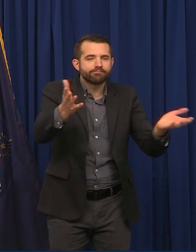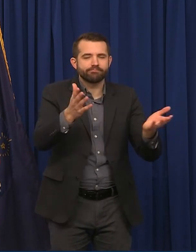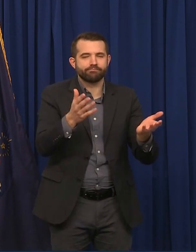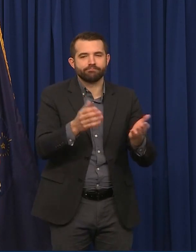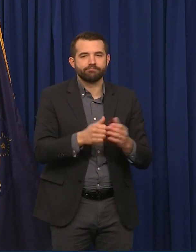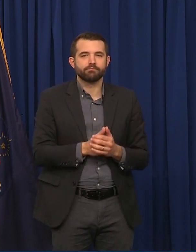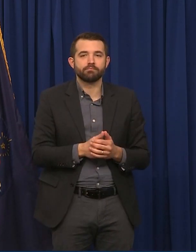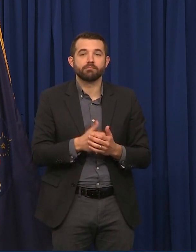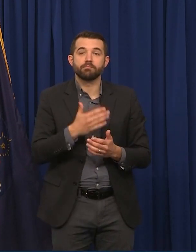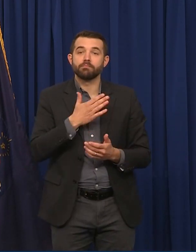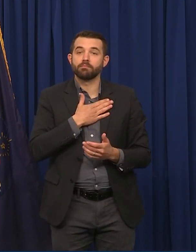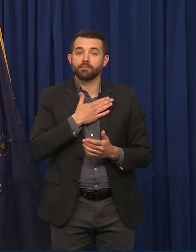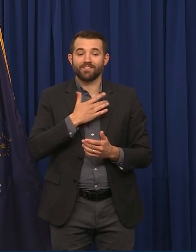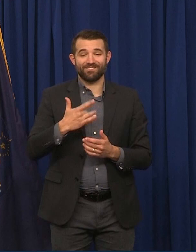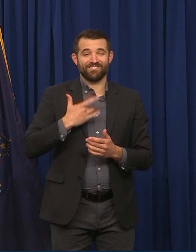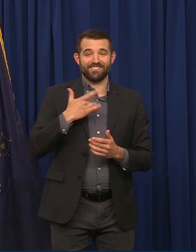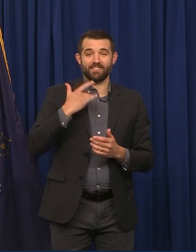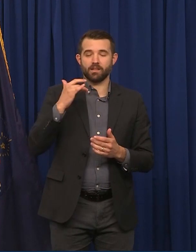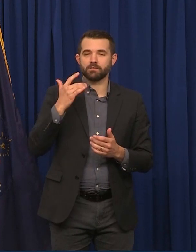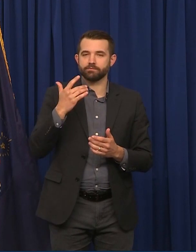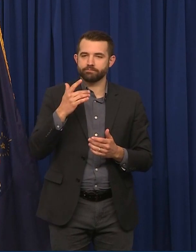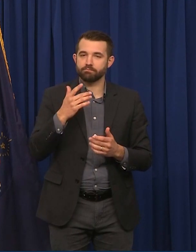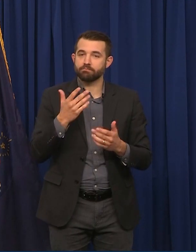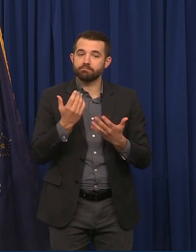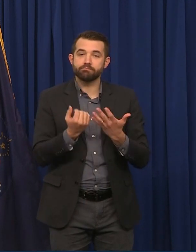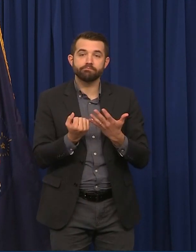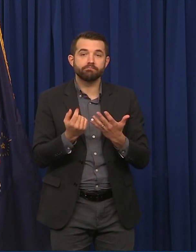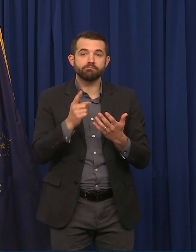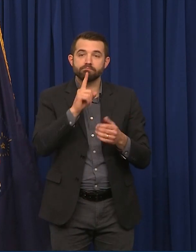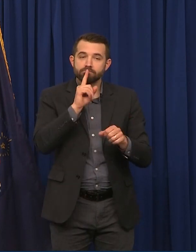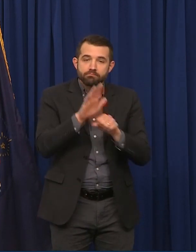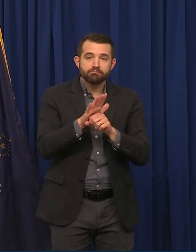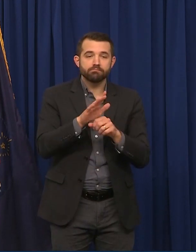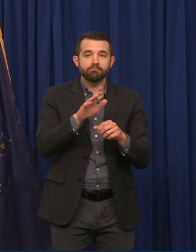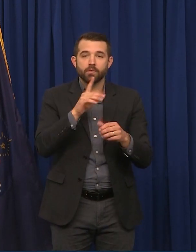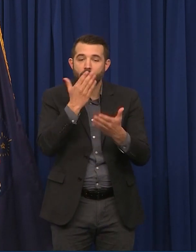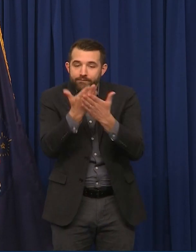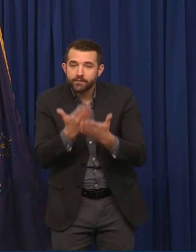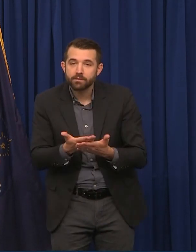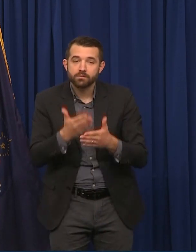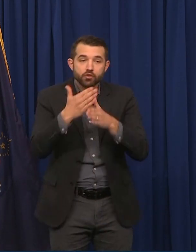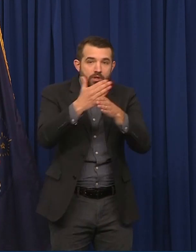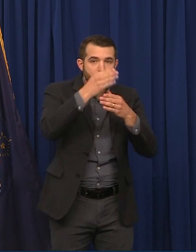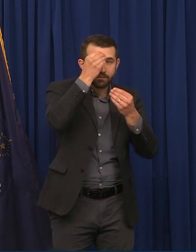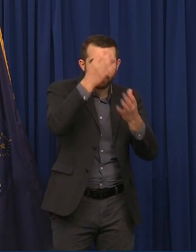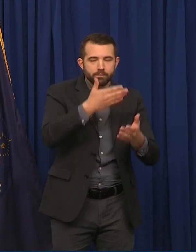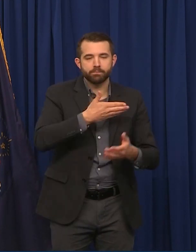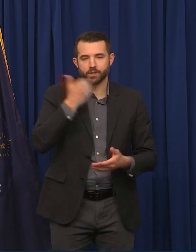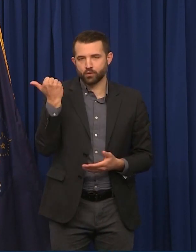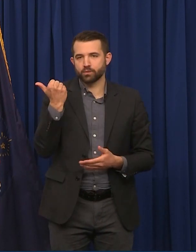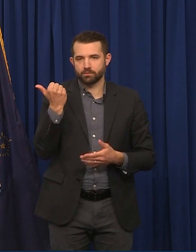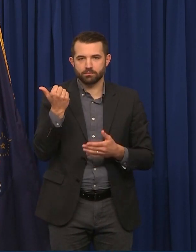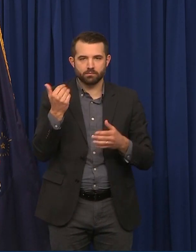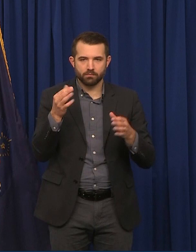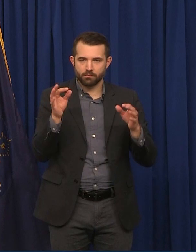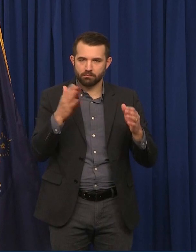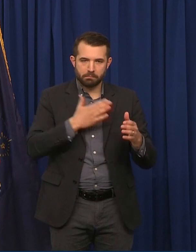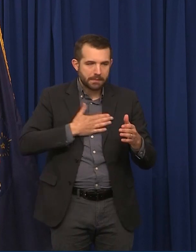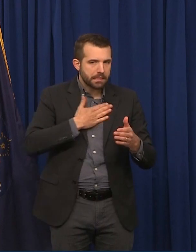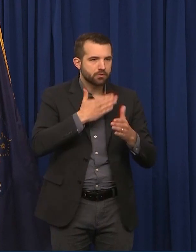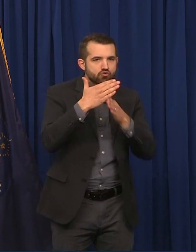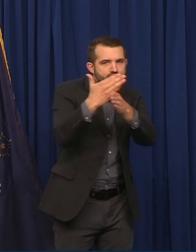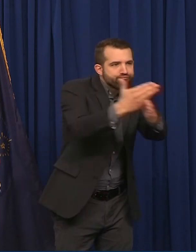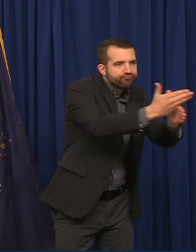more information that's coming out, the better it is. But in terms of the official case counts, we at Maine CDC are